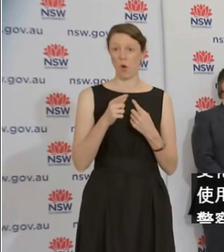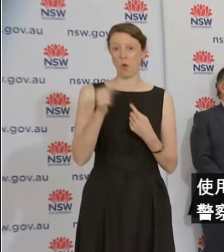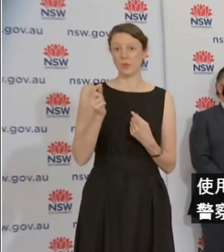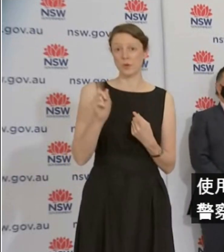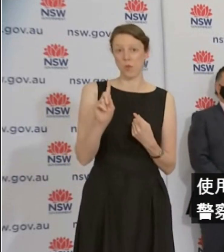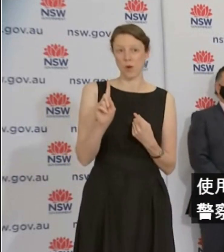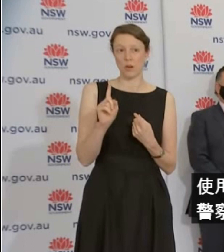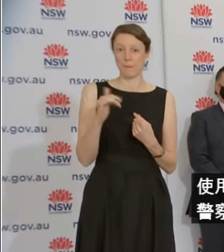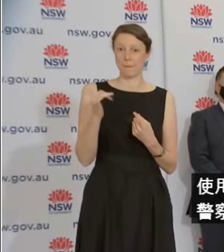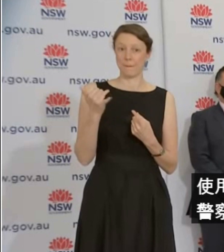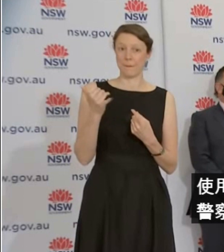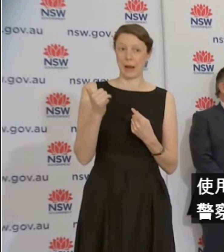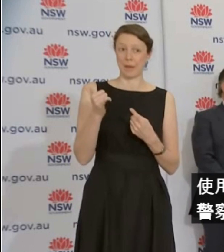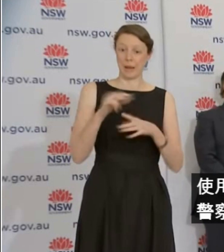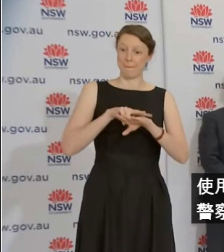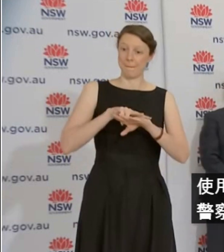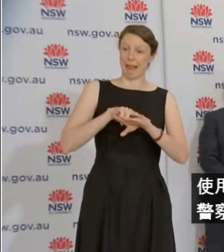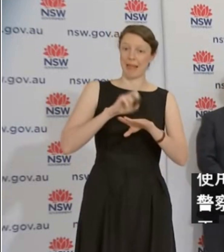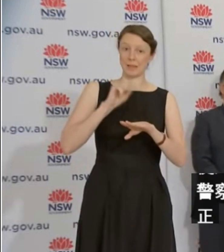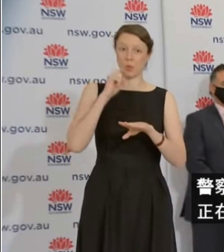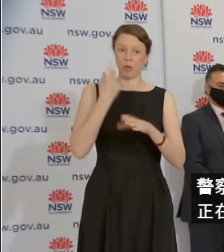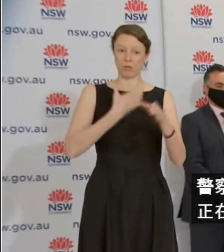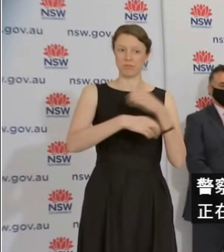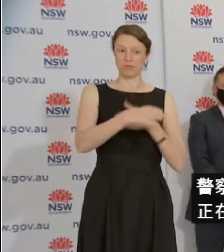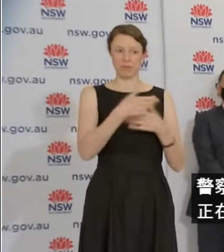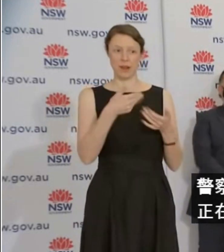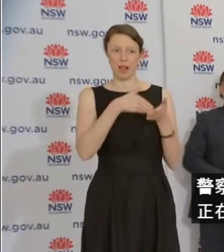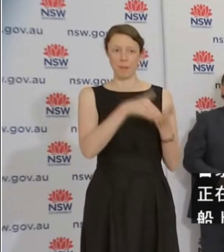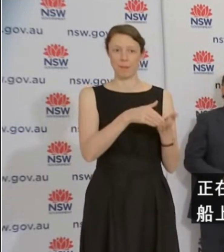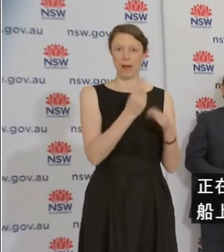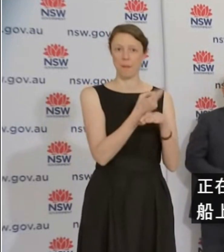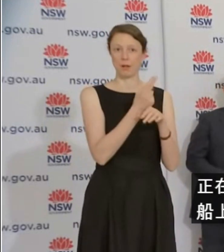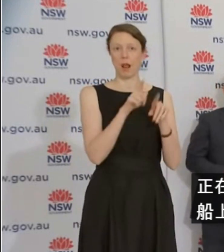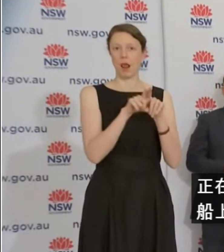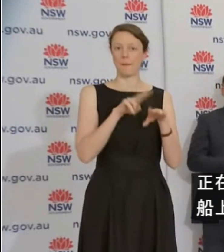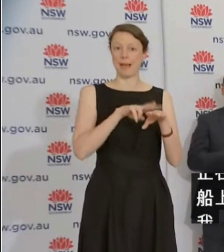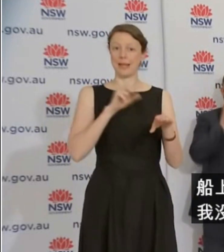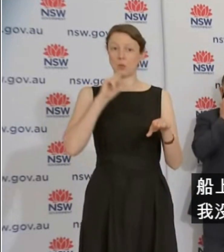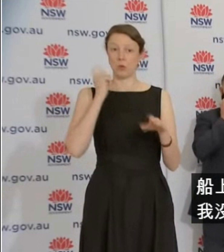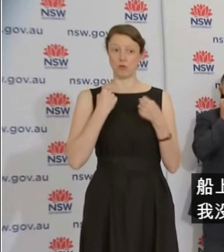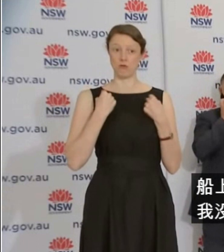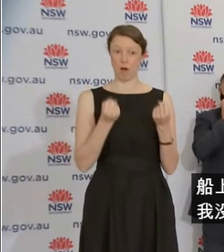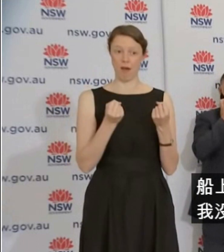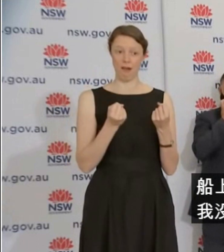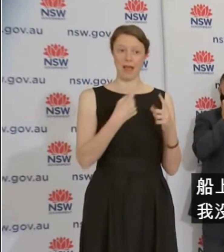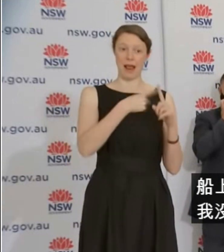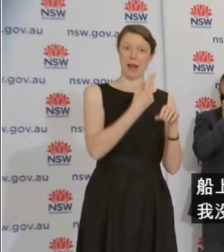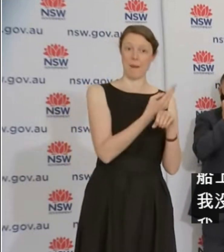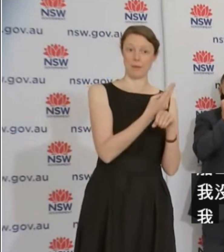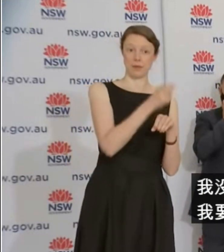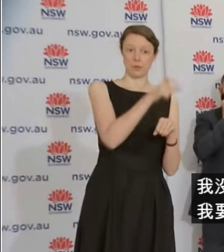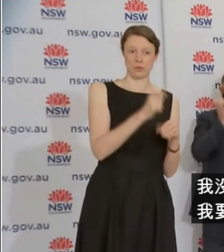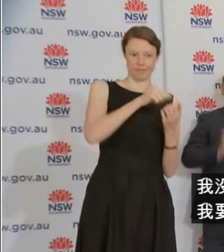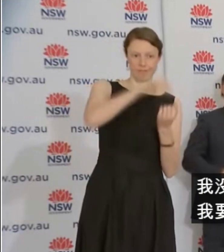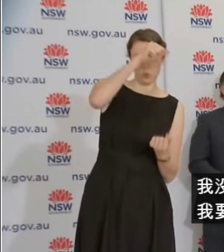as police to drive the ambulance. Is that something under consideration, and 1 paramedic on board only? I've not heard of that, but what I will